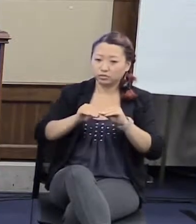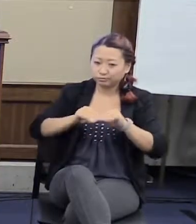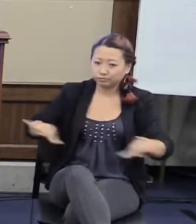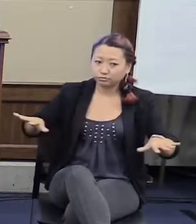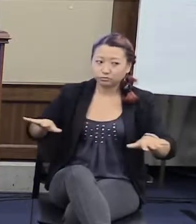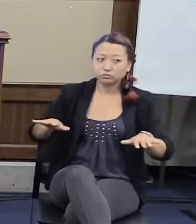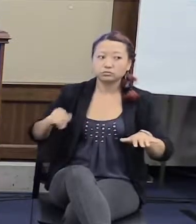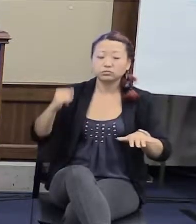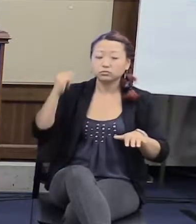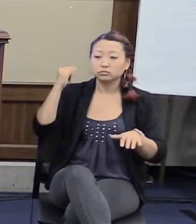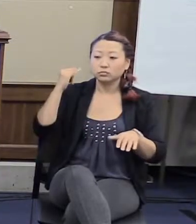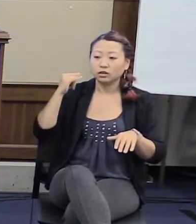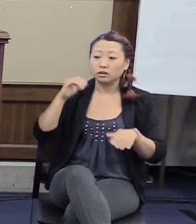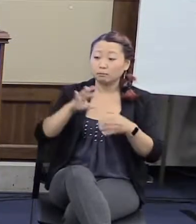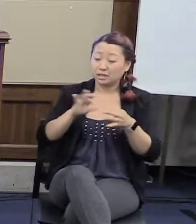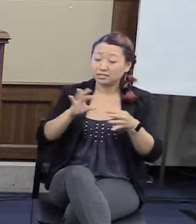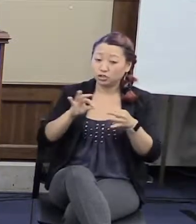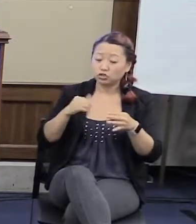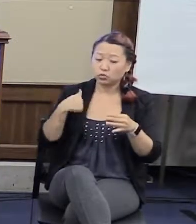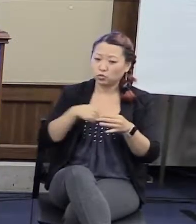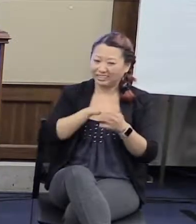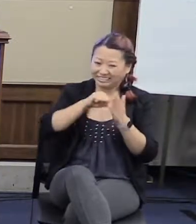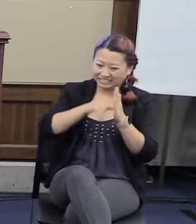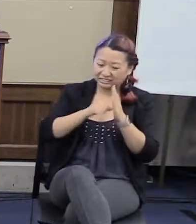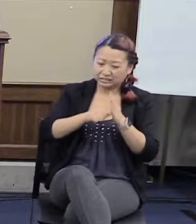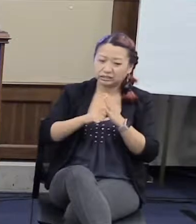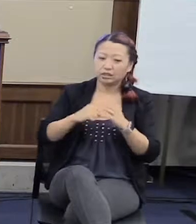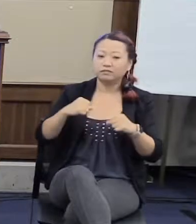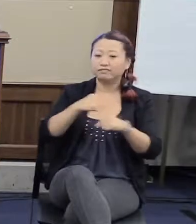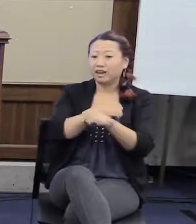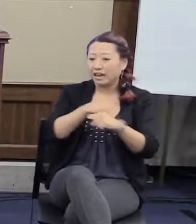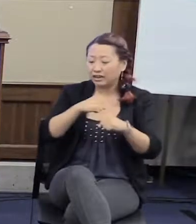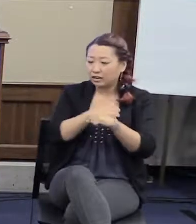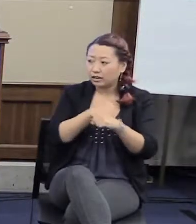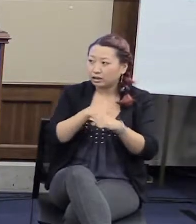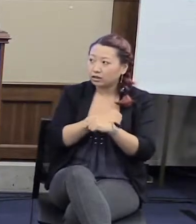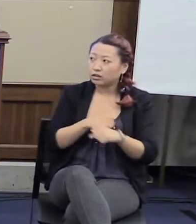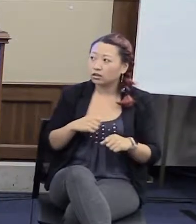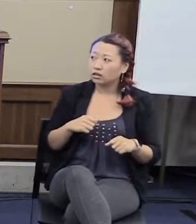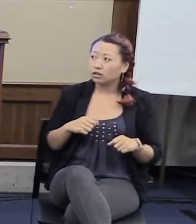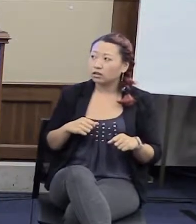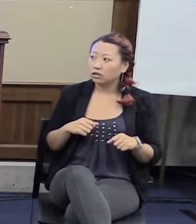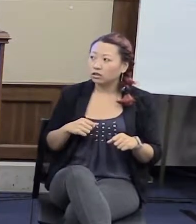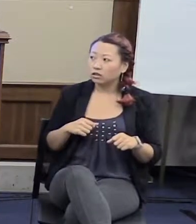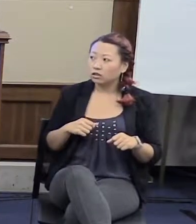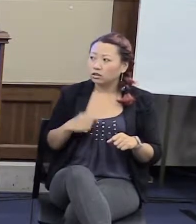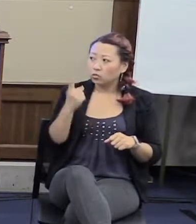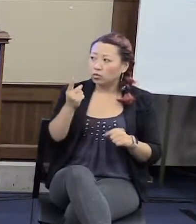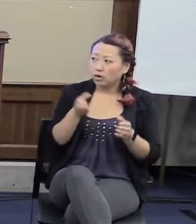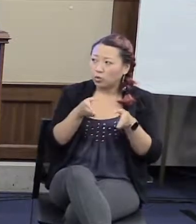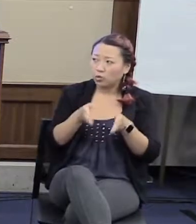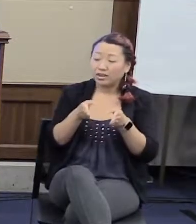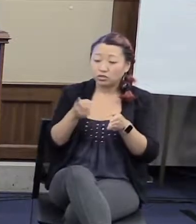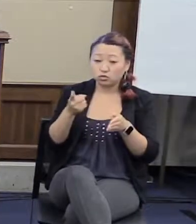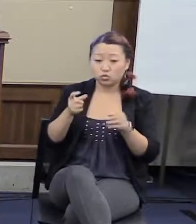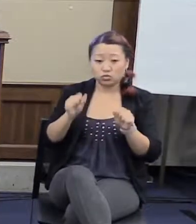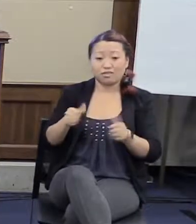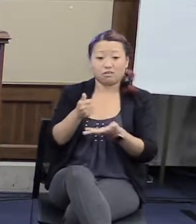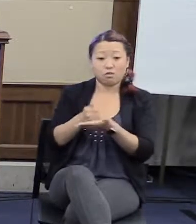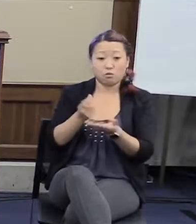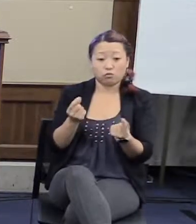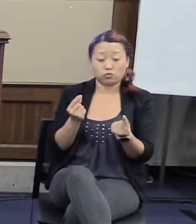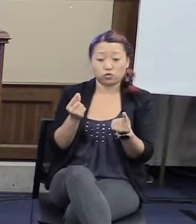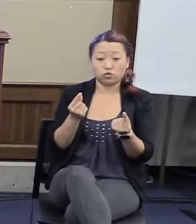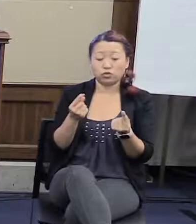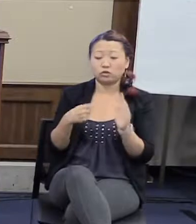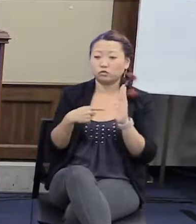hear that we repeat our messages a lot. We talk about fighting stigmas. We talk about advancing opportunities. And one of the ways that you can personally do that is by,